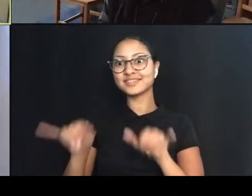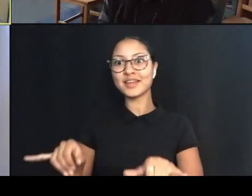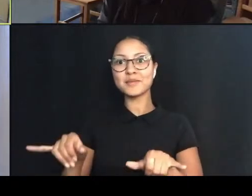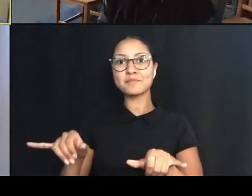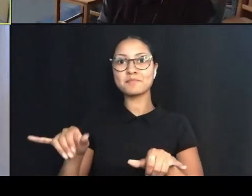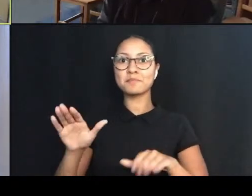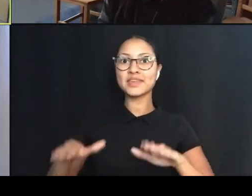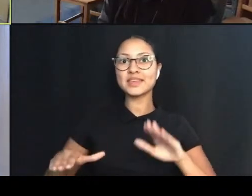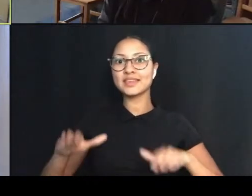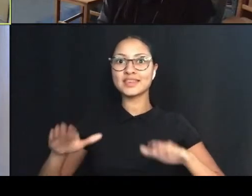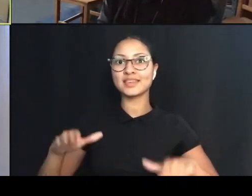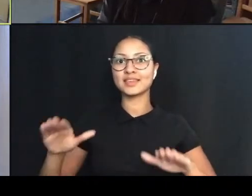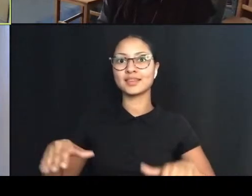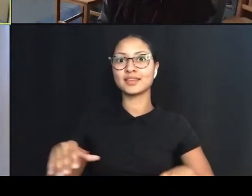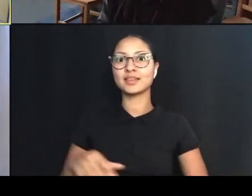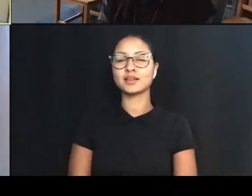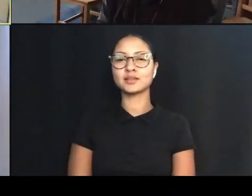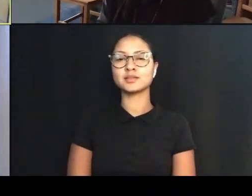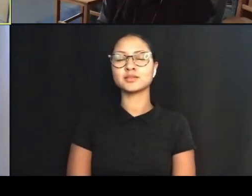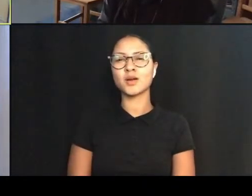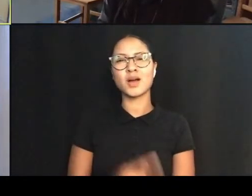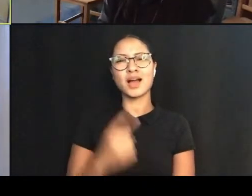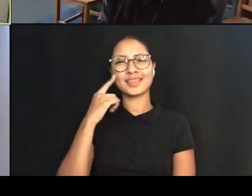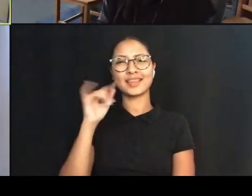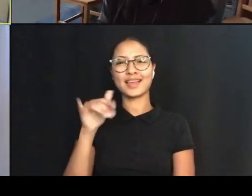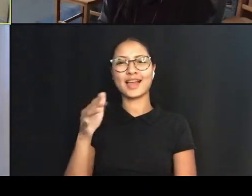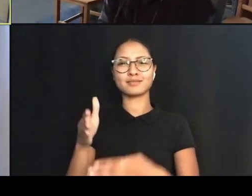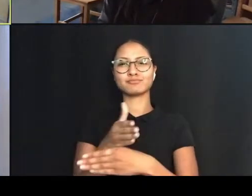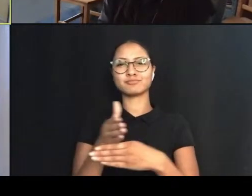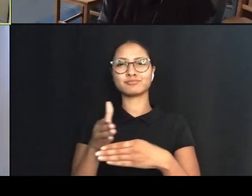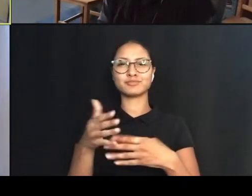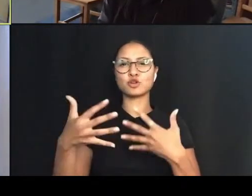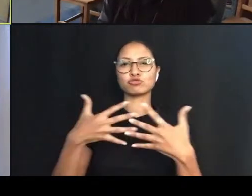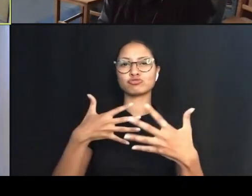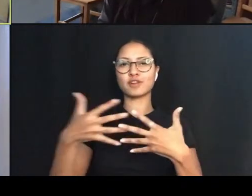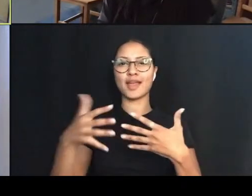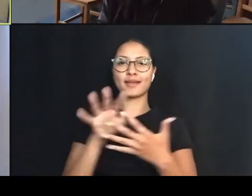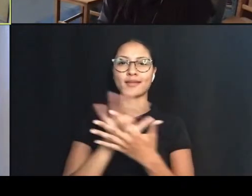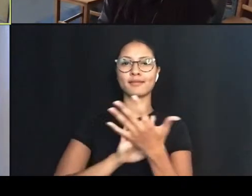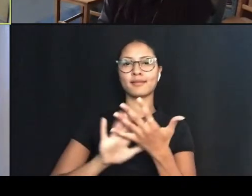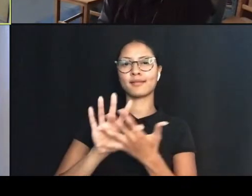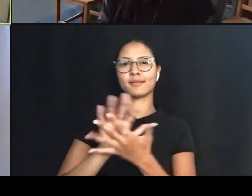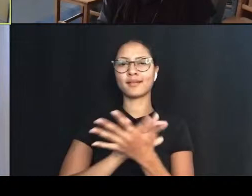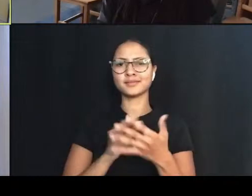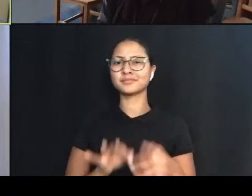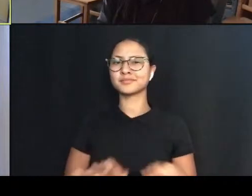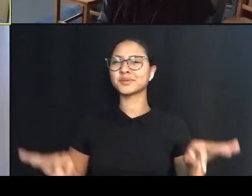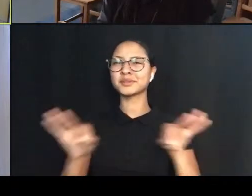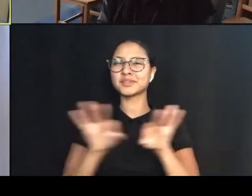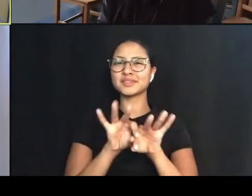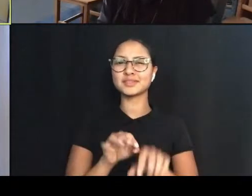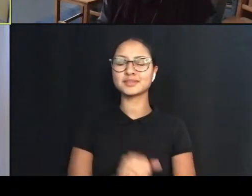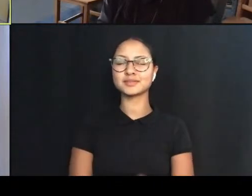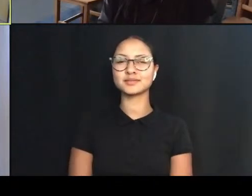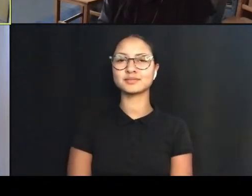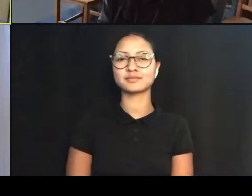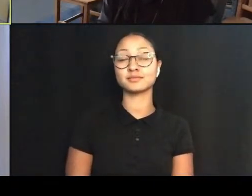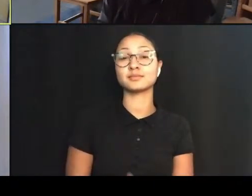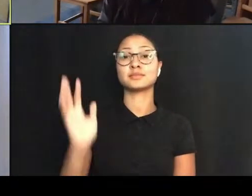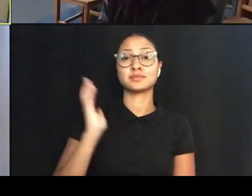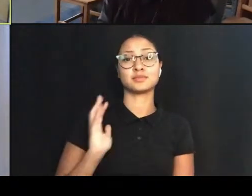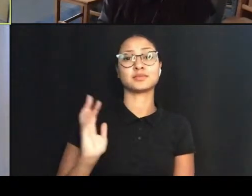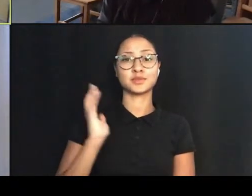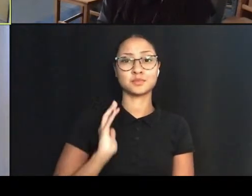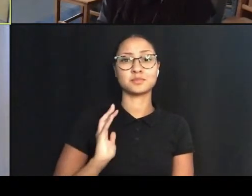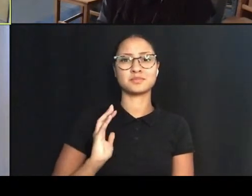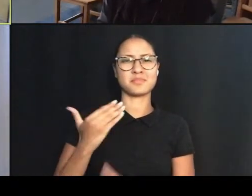funky. Like, so, you know, I don't really know what to do for them. It used to really bother me when I was younger, like people's critiques of me. But